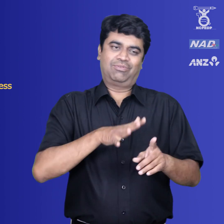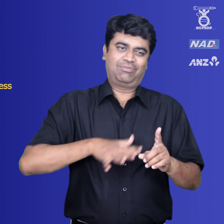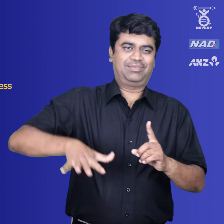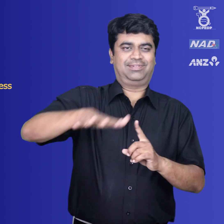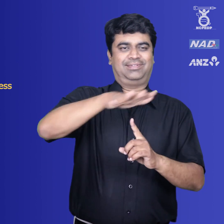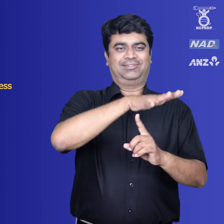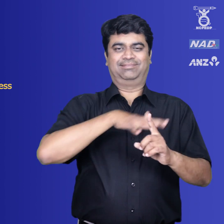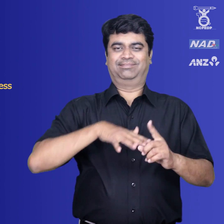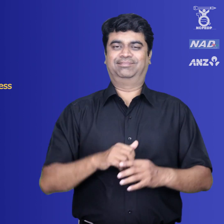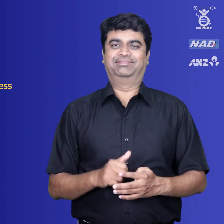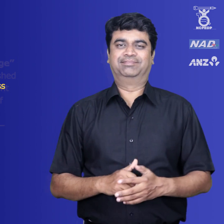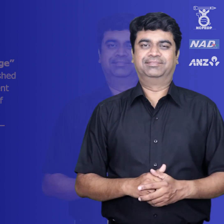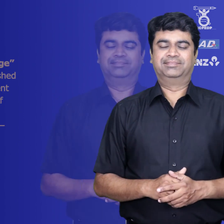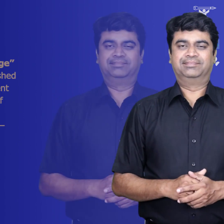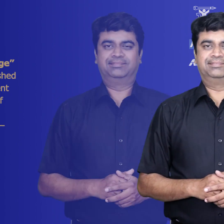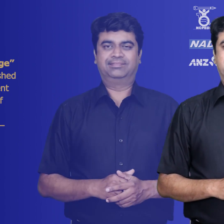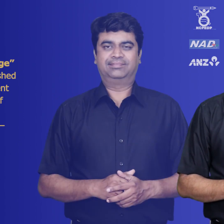or social function levels.